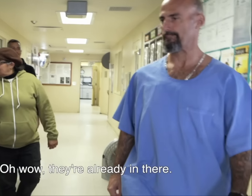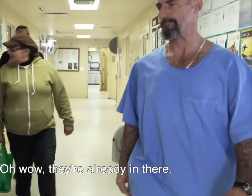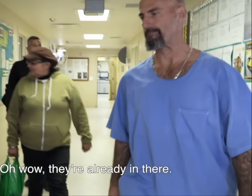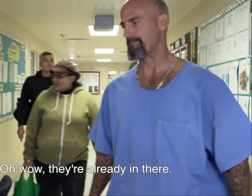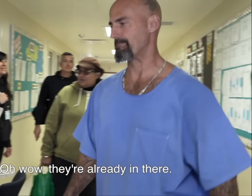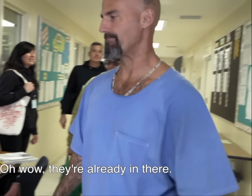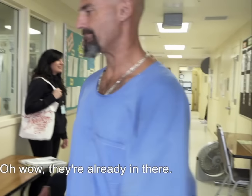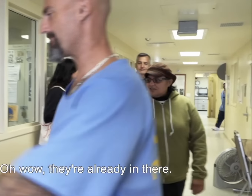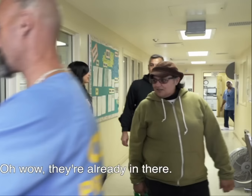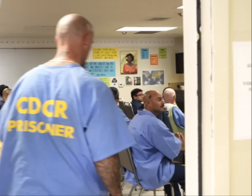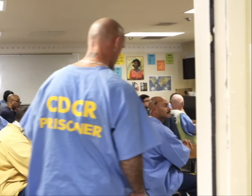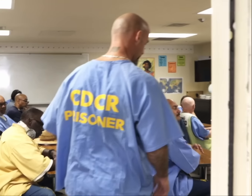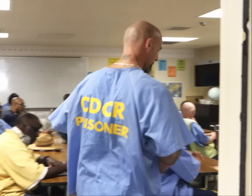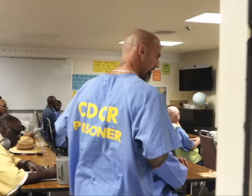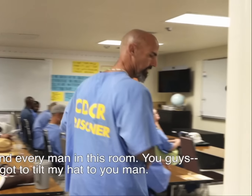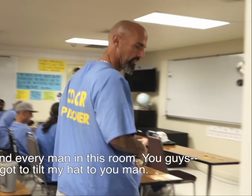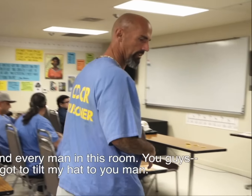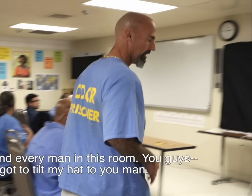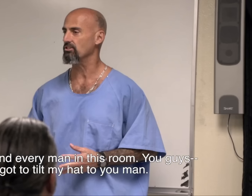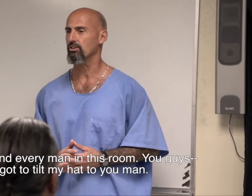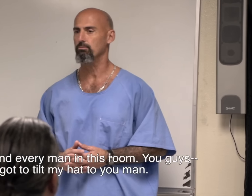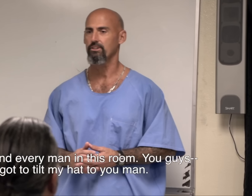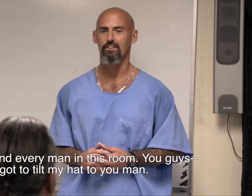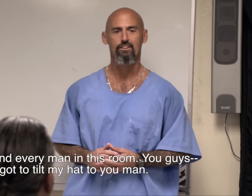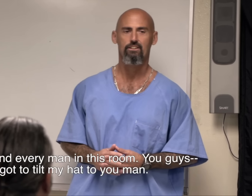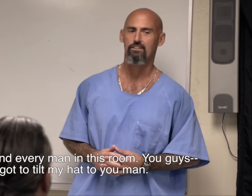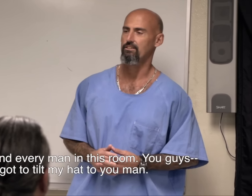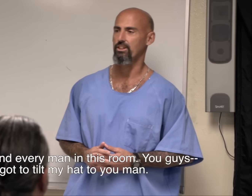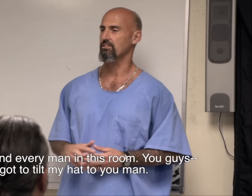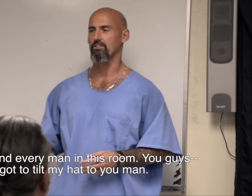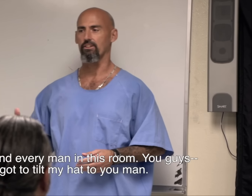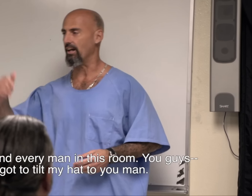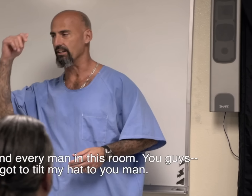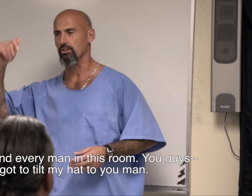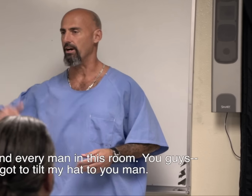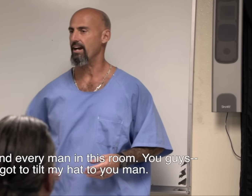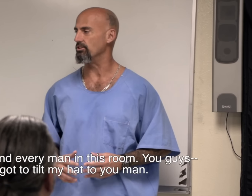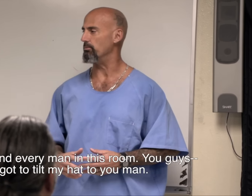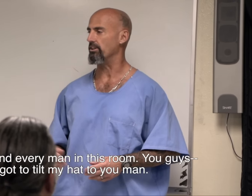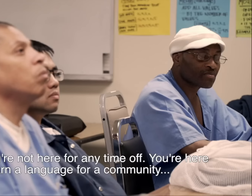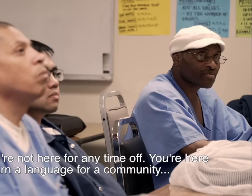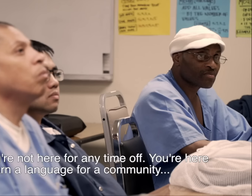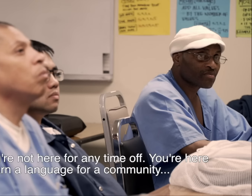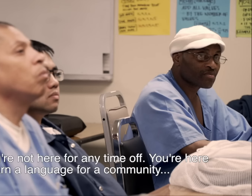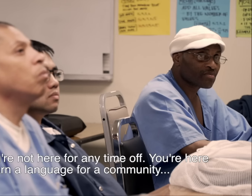Oh wow, they're already in there. And every man in this room, I got to tilt my hat to you, man. You're not here for any time